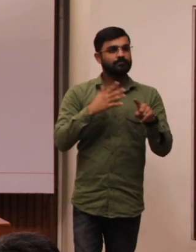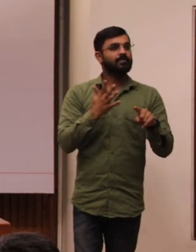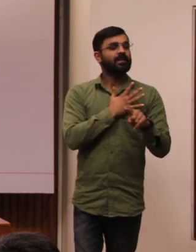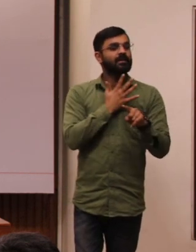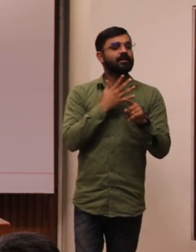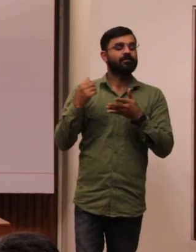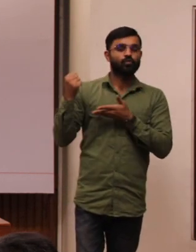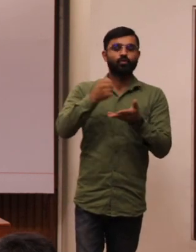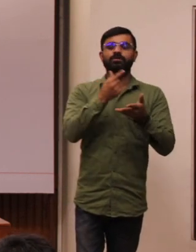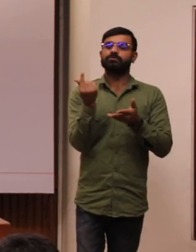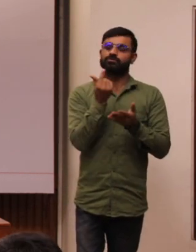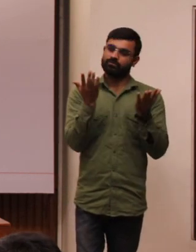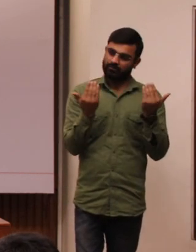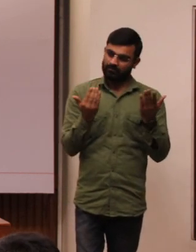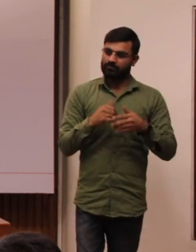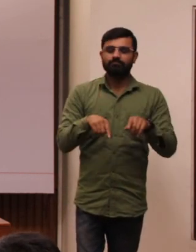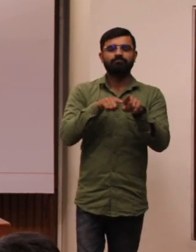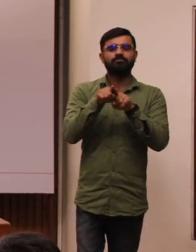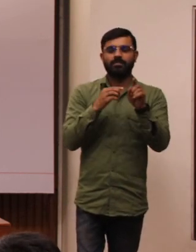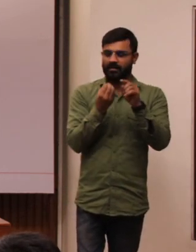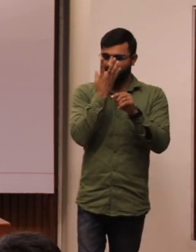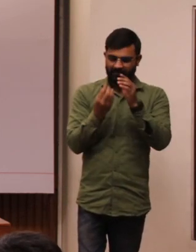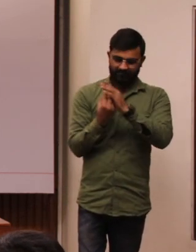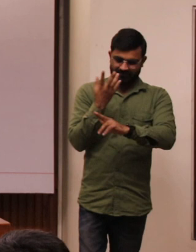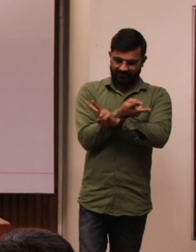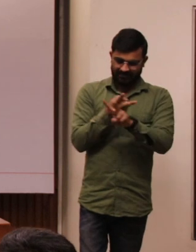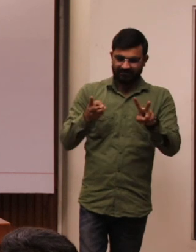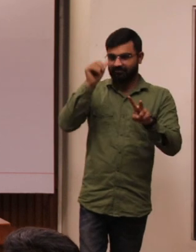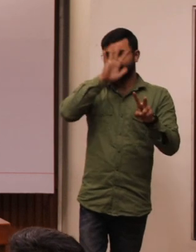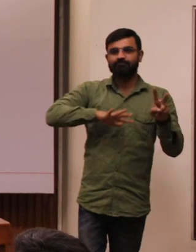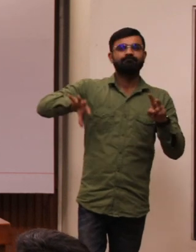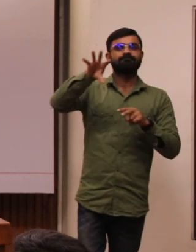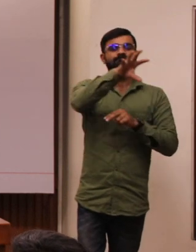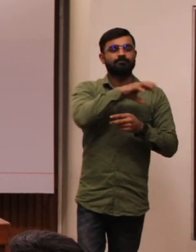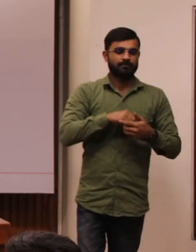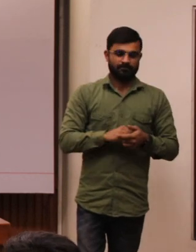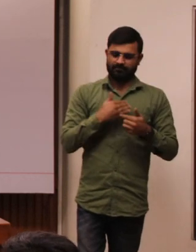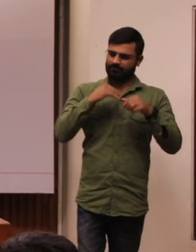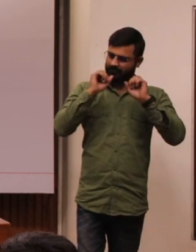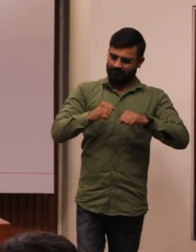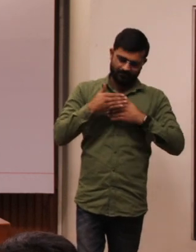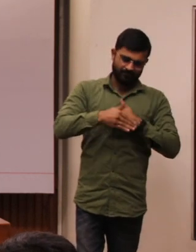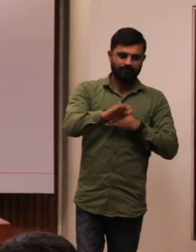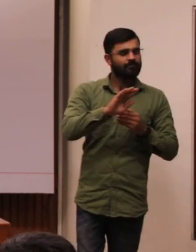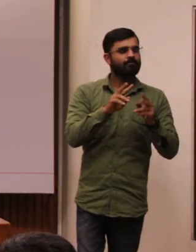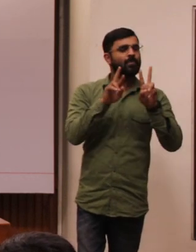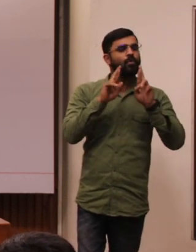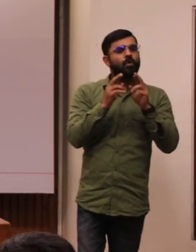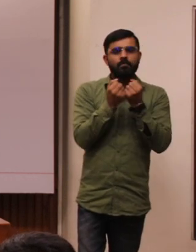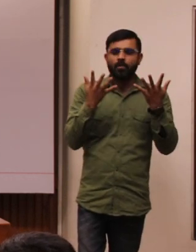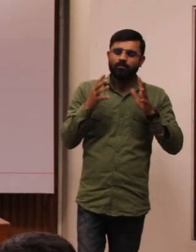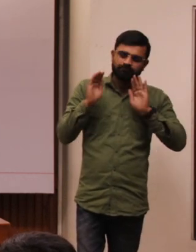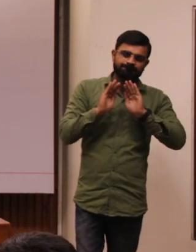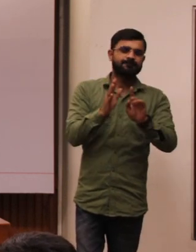Fund will be used to plant trees and forest across the country. So obviously, we are going to expect a huge push